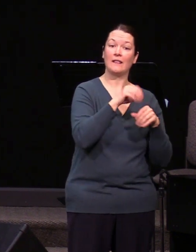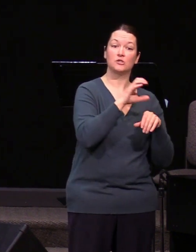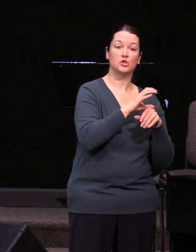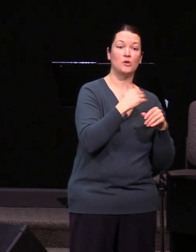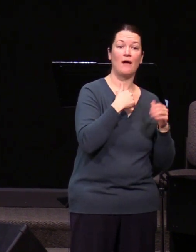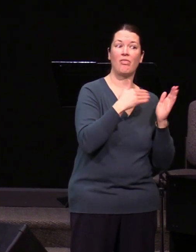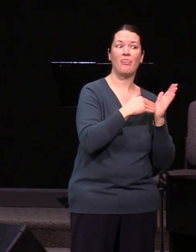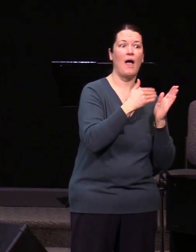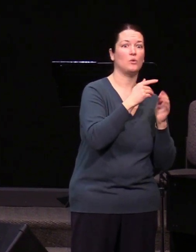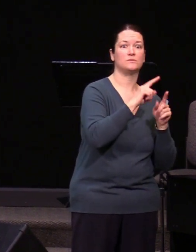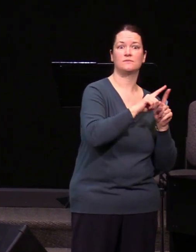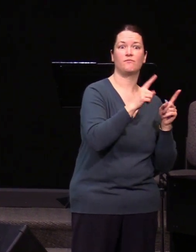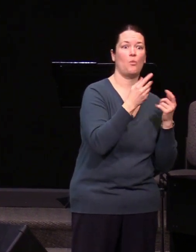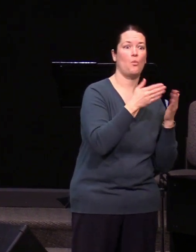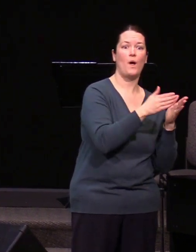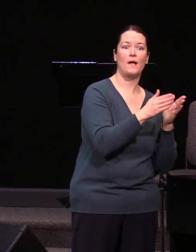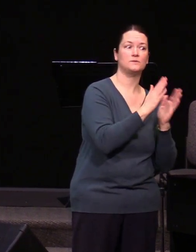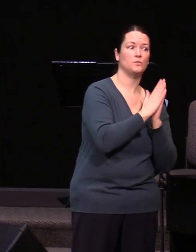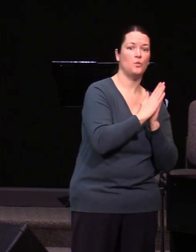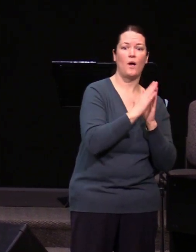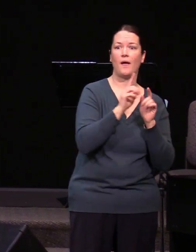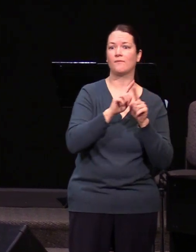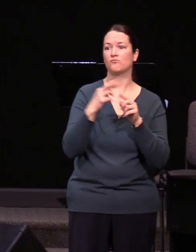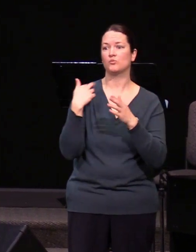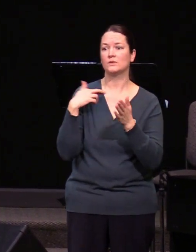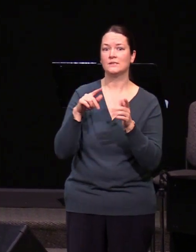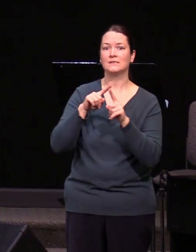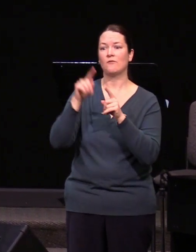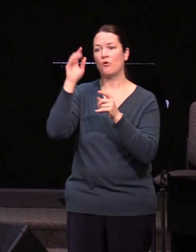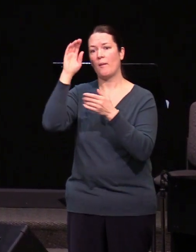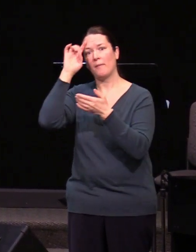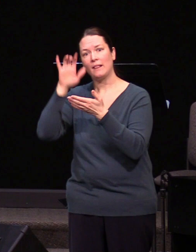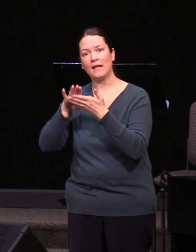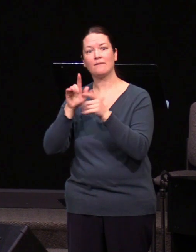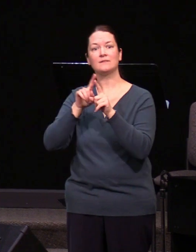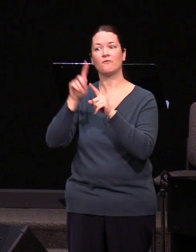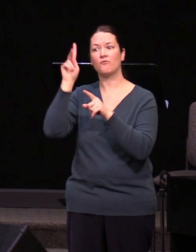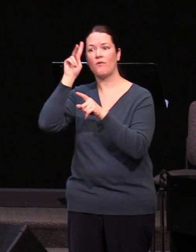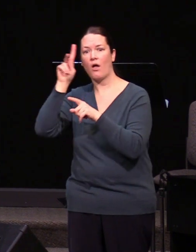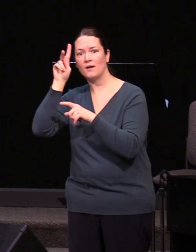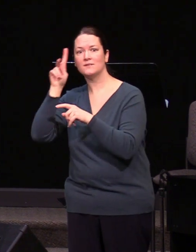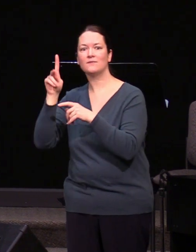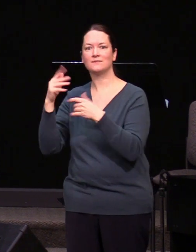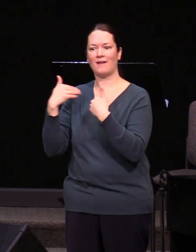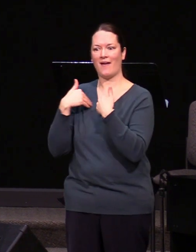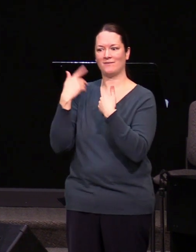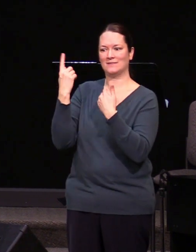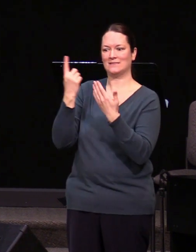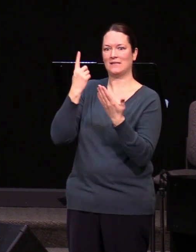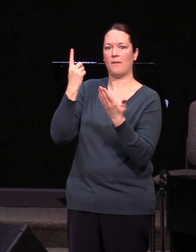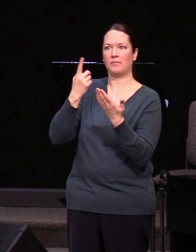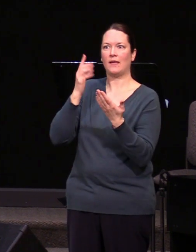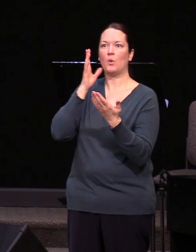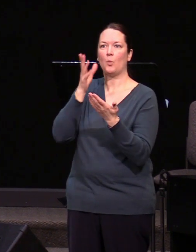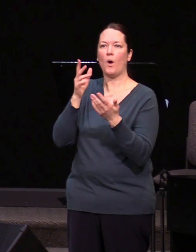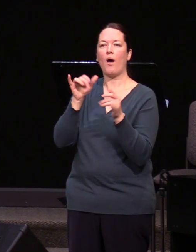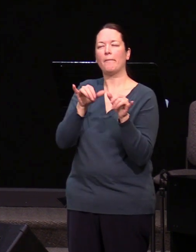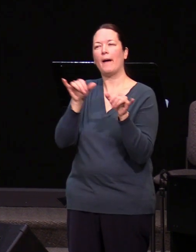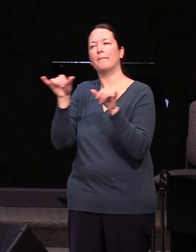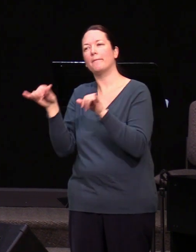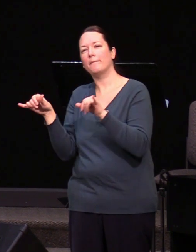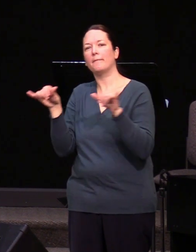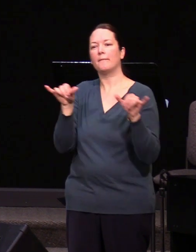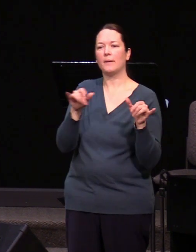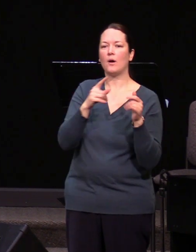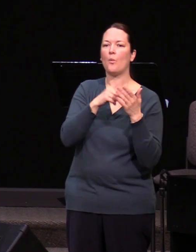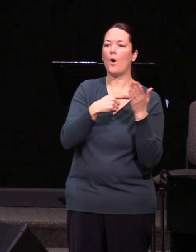pray, different world religions, different beliefs. Even some philosophies have something that we would say is parallel, at